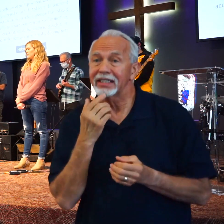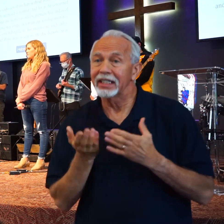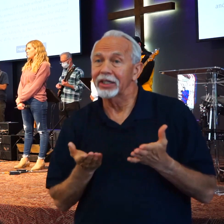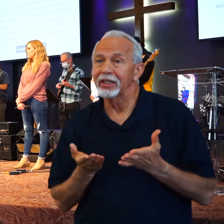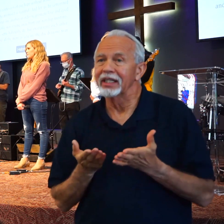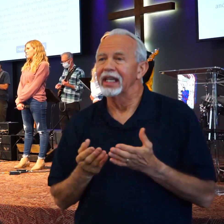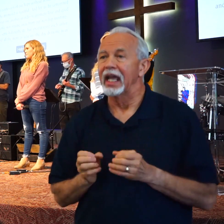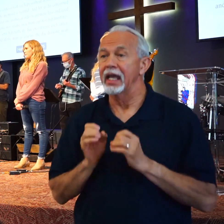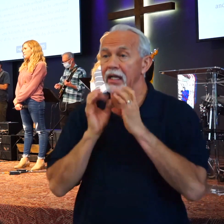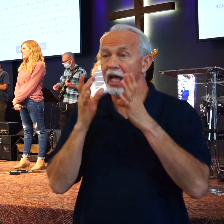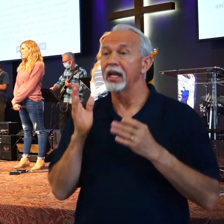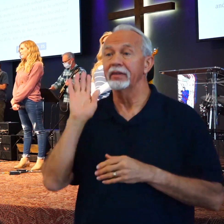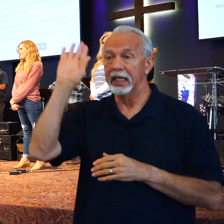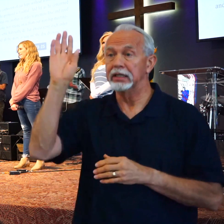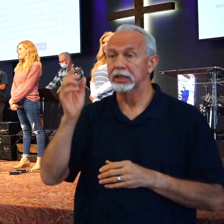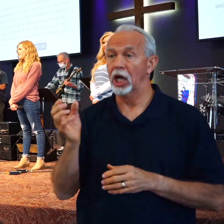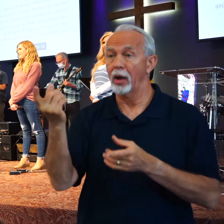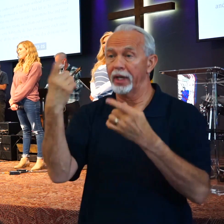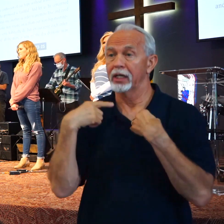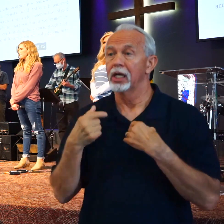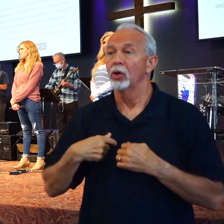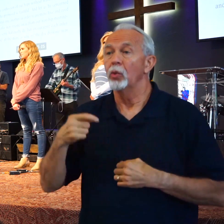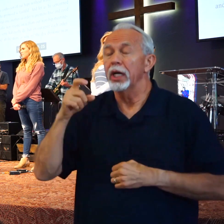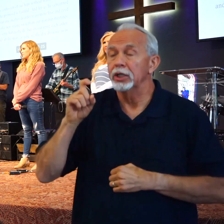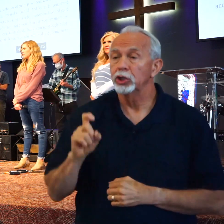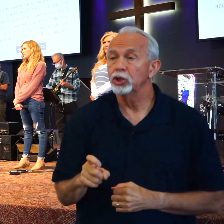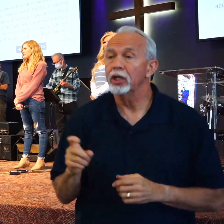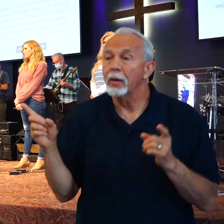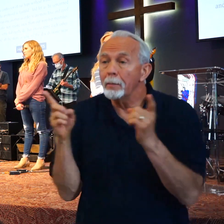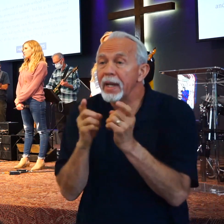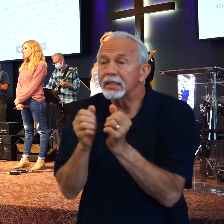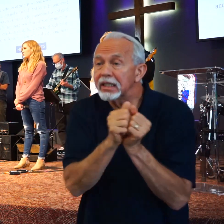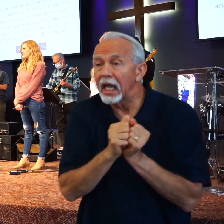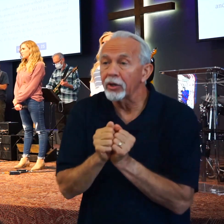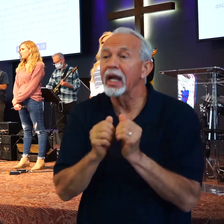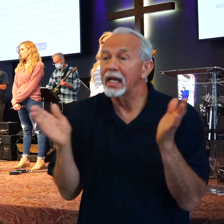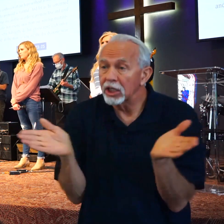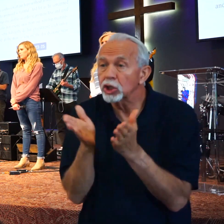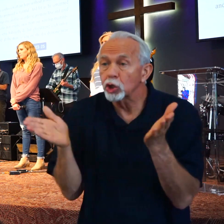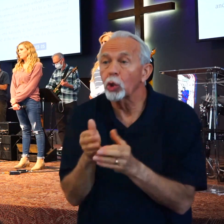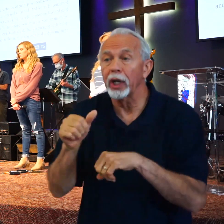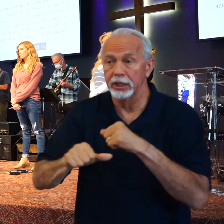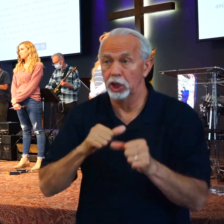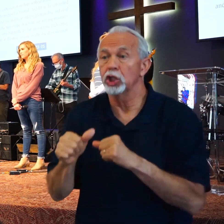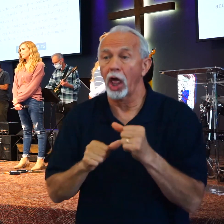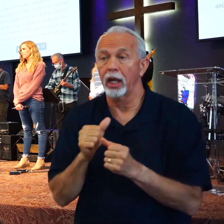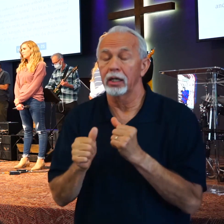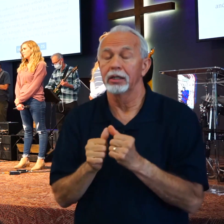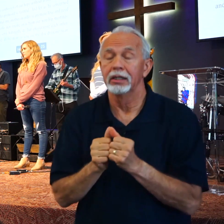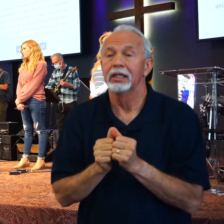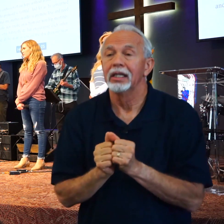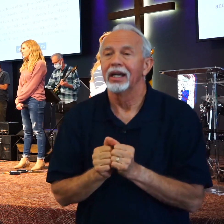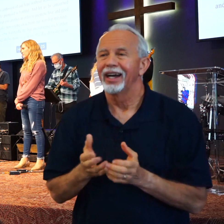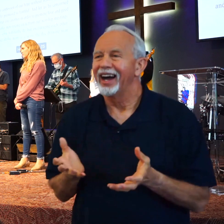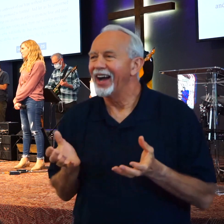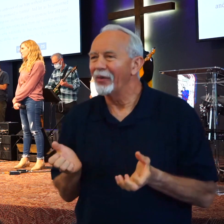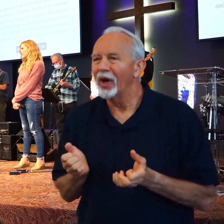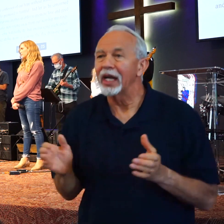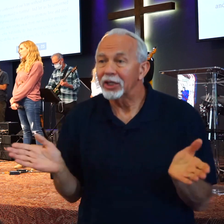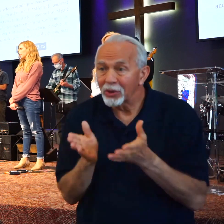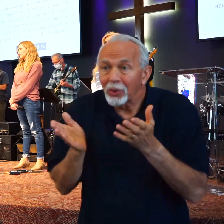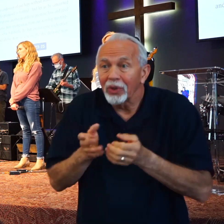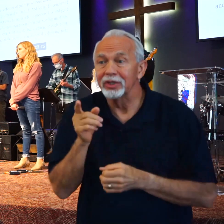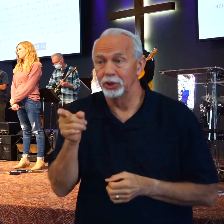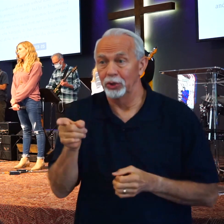in light of His coming, that we ought to meet together and encourage one another. And so I want to encourage